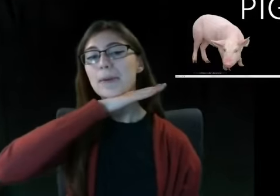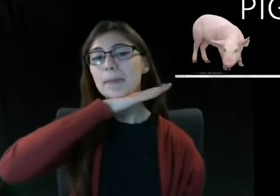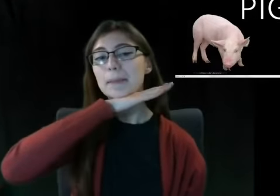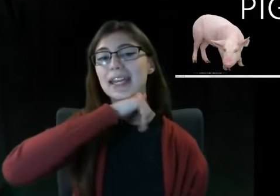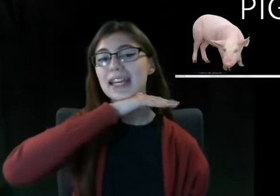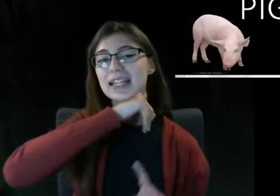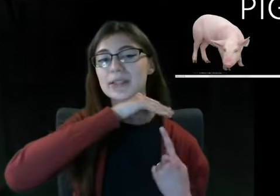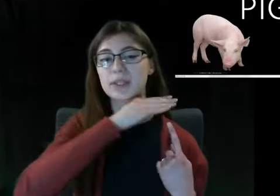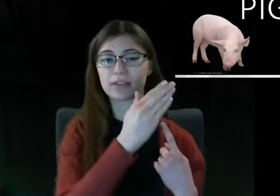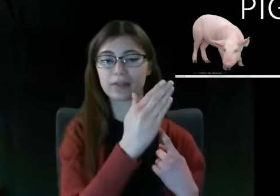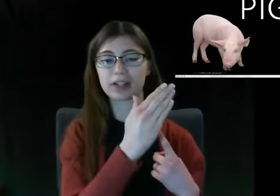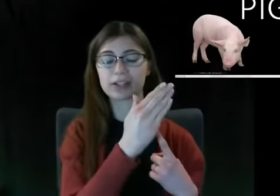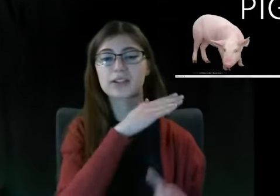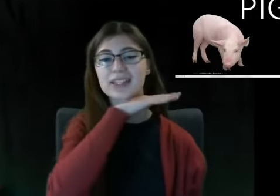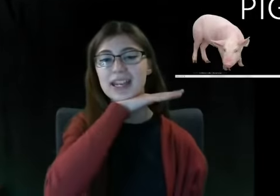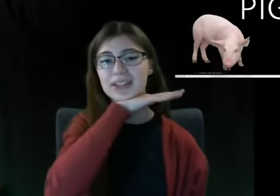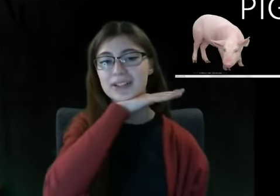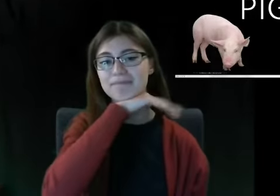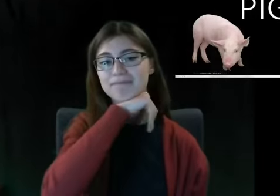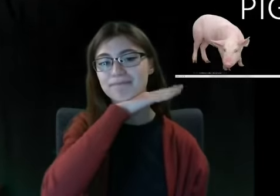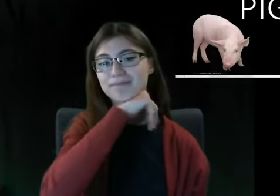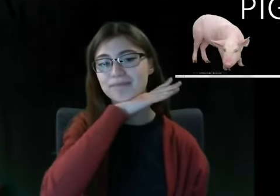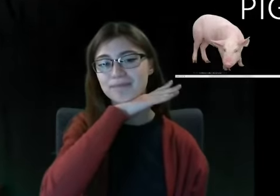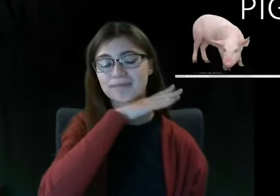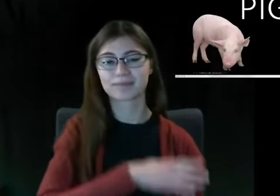but pig is with your fingers all together.